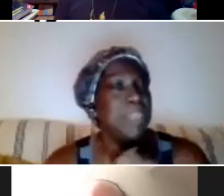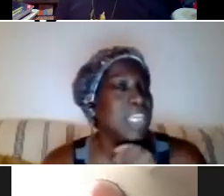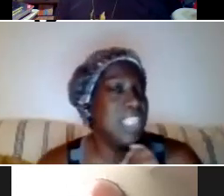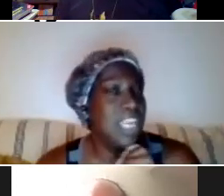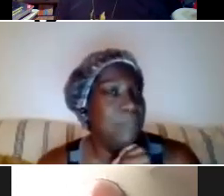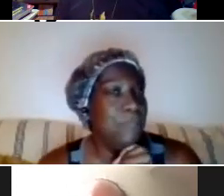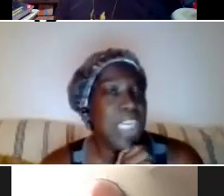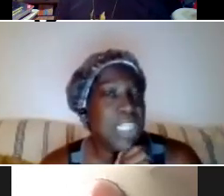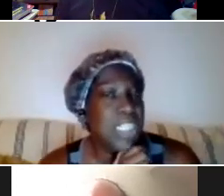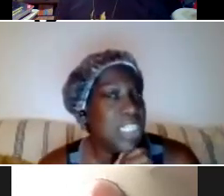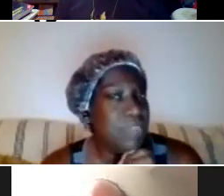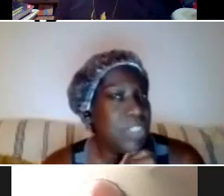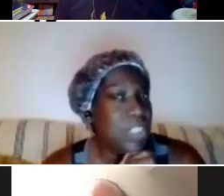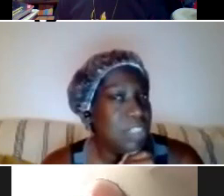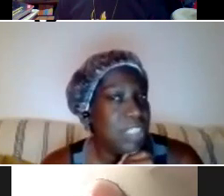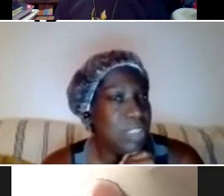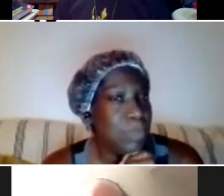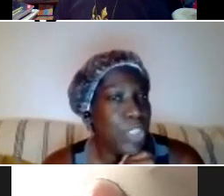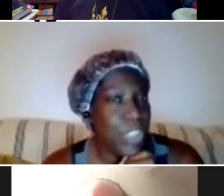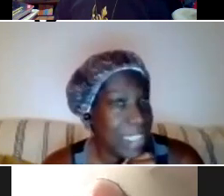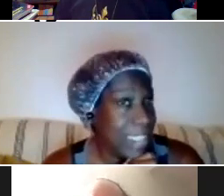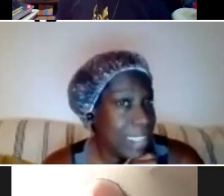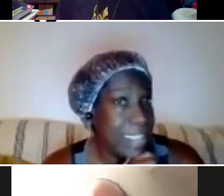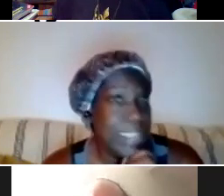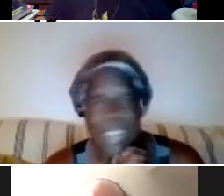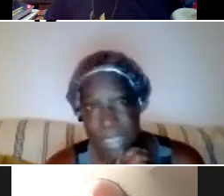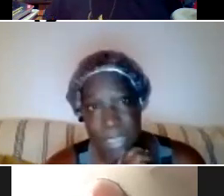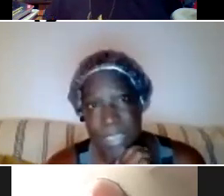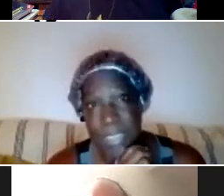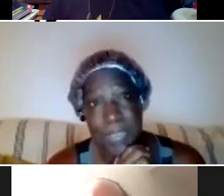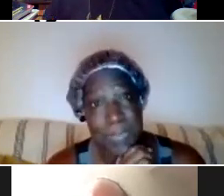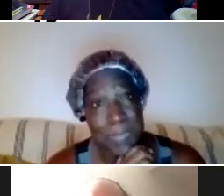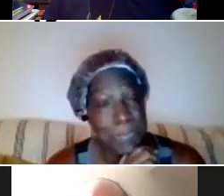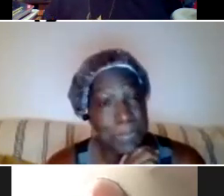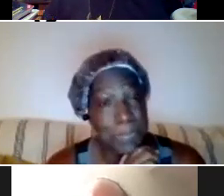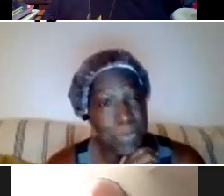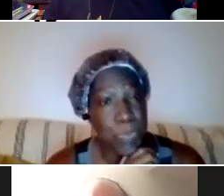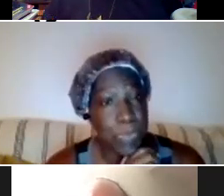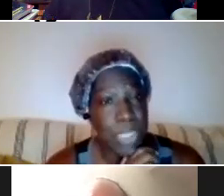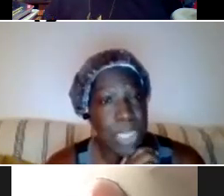about some things that offend the deaf and hard of hearing community. Yeah, that I was looking at that.